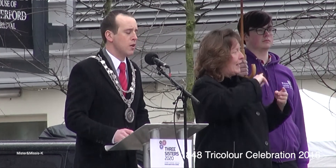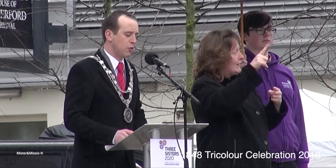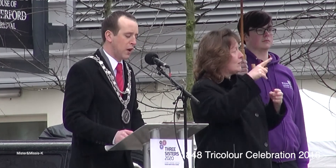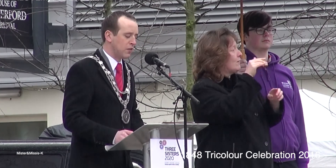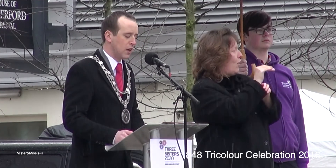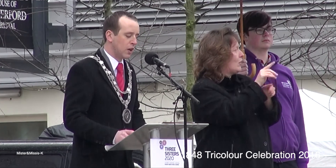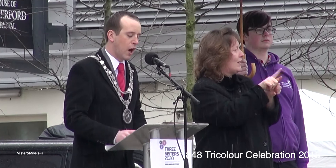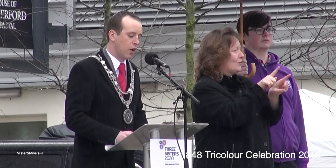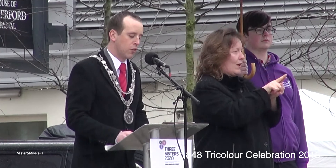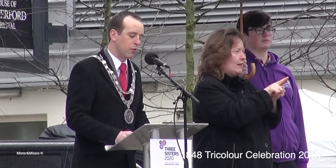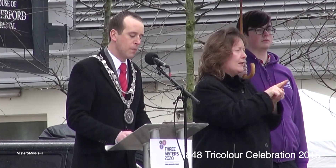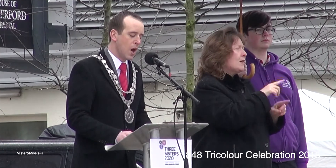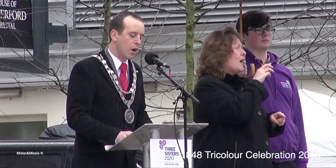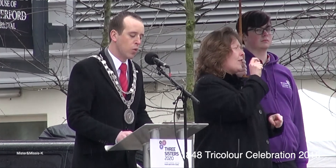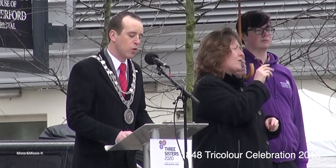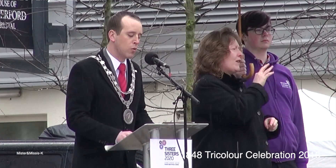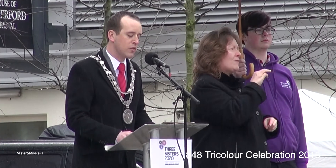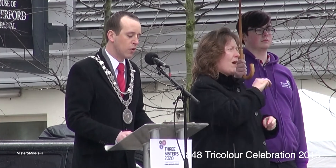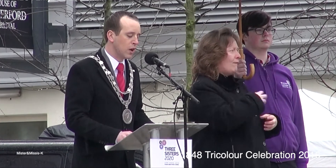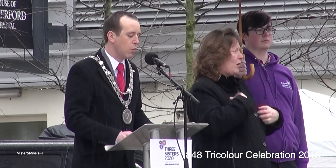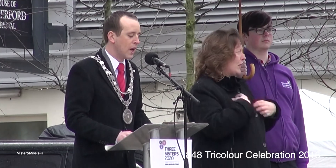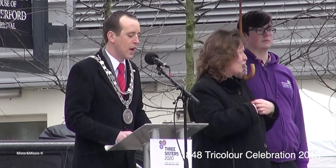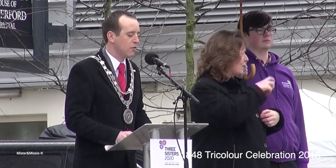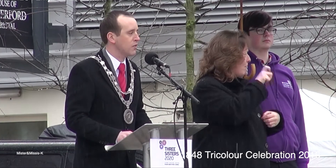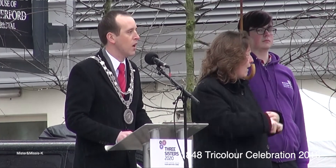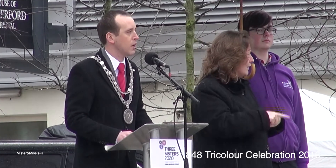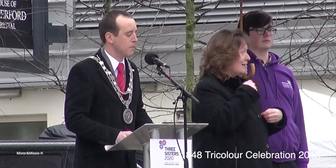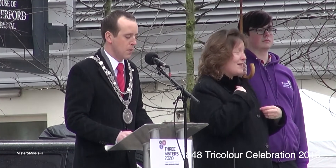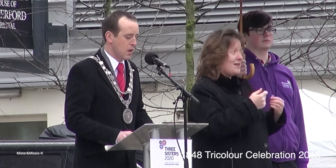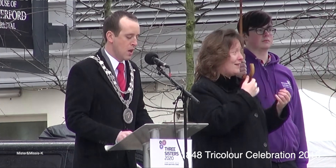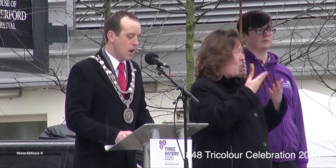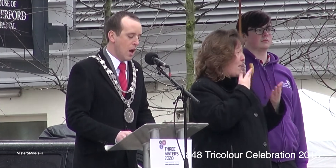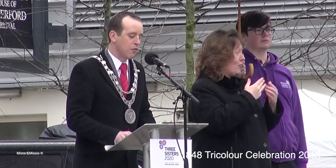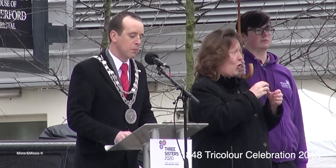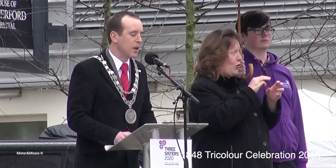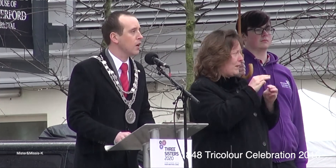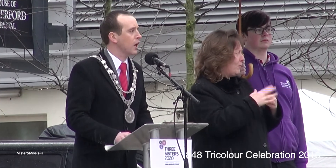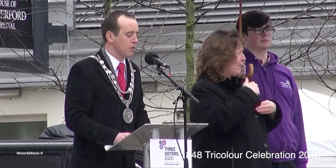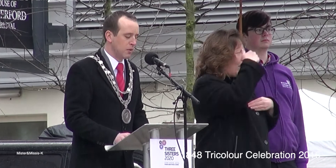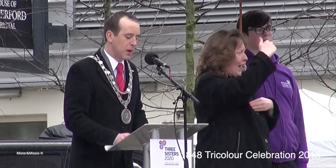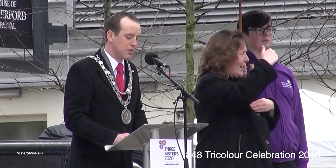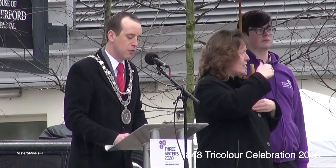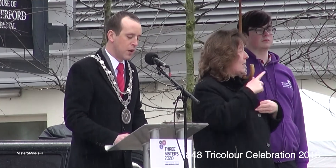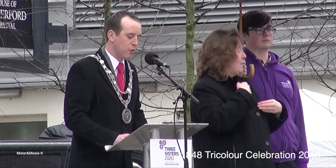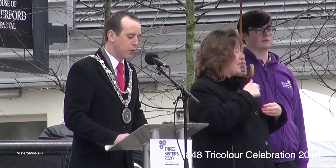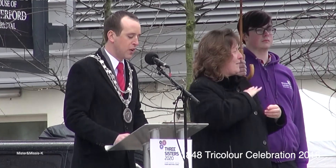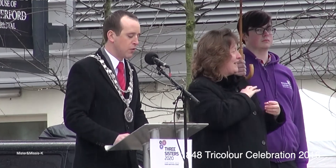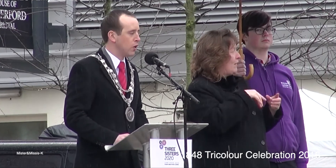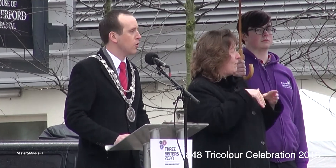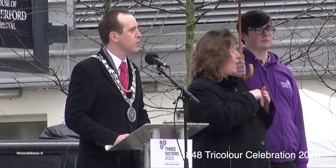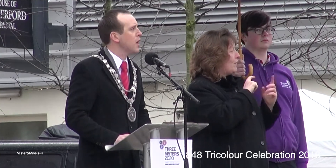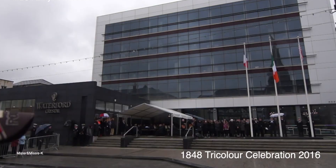Meagher is a fascinating character and one who was certainly well ahead of his time. Having been on the council myself now